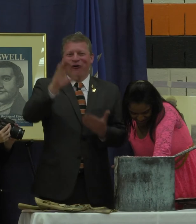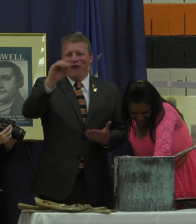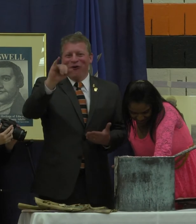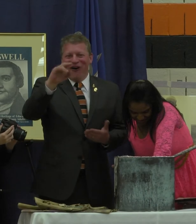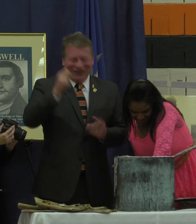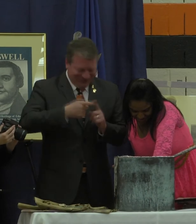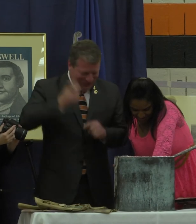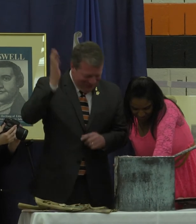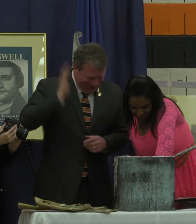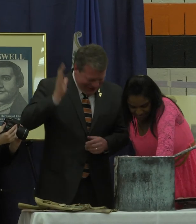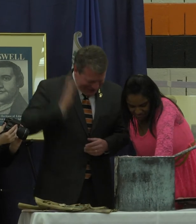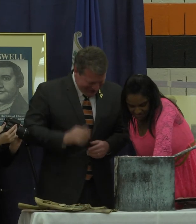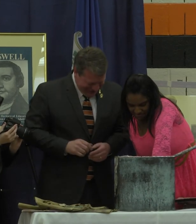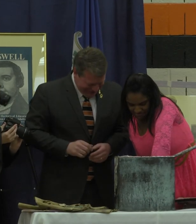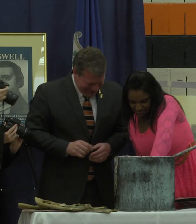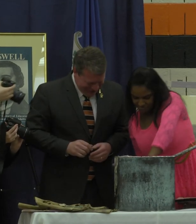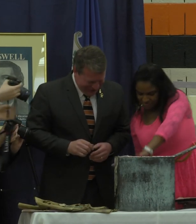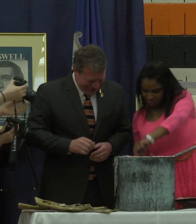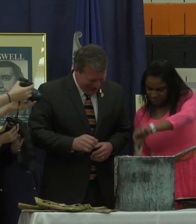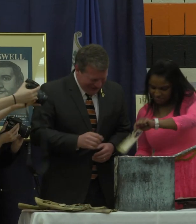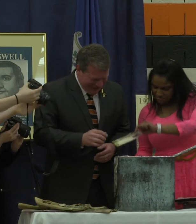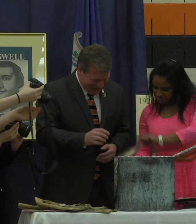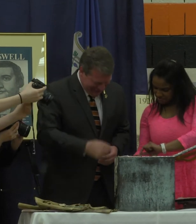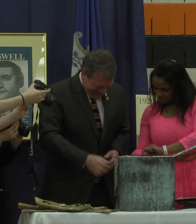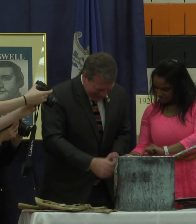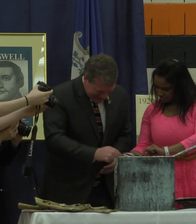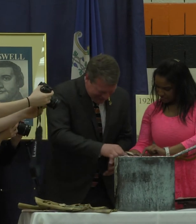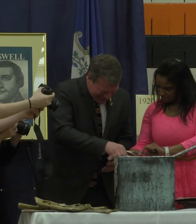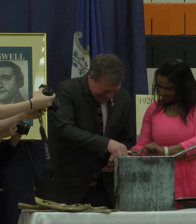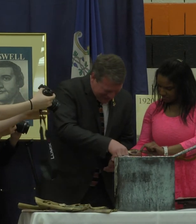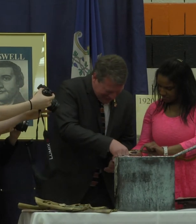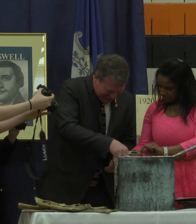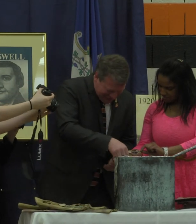Some old coins from that time period.